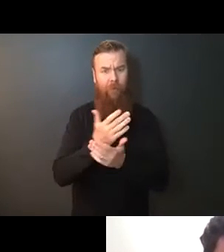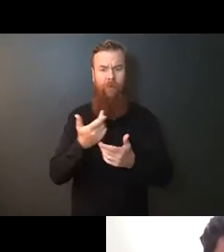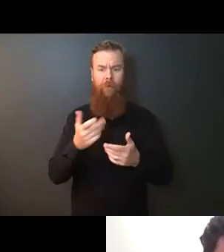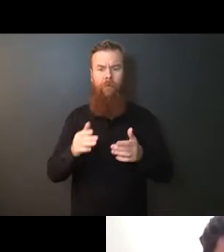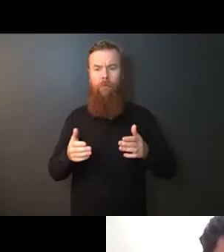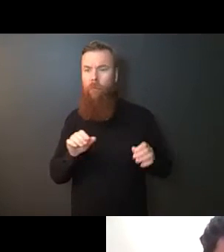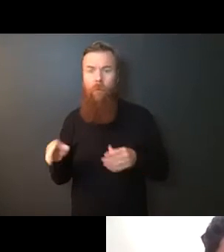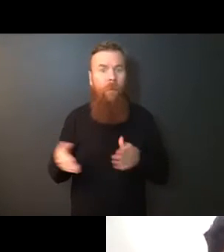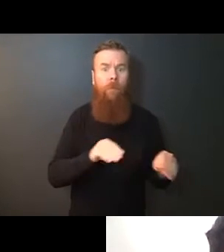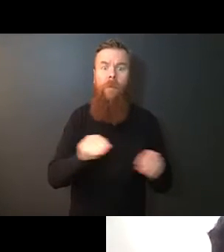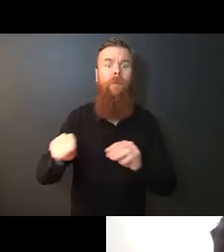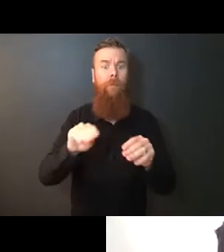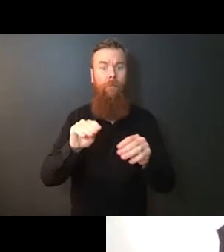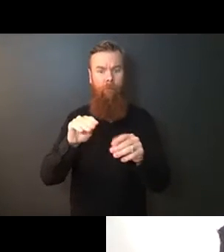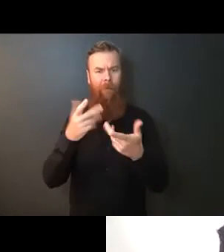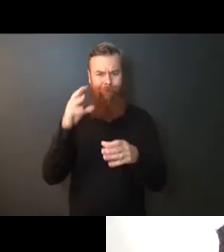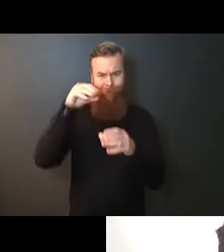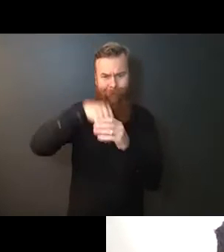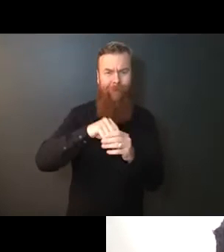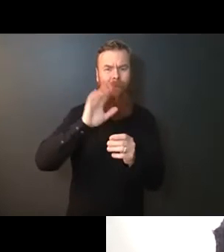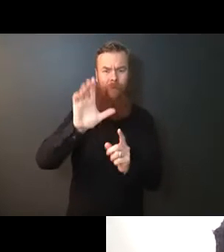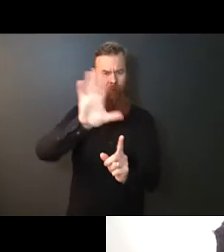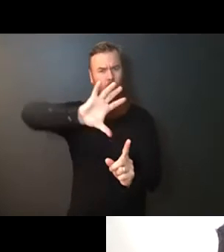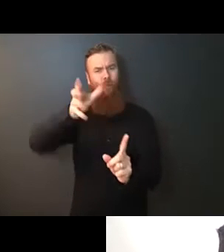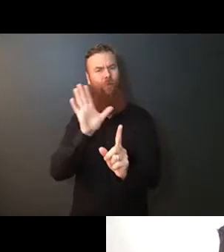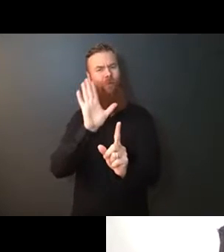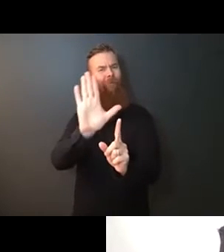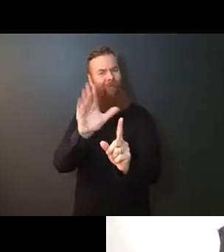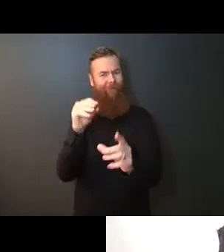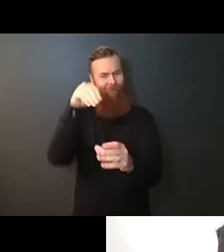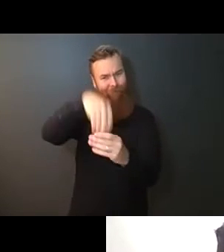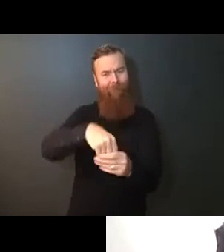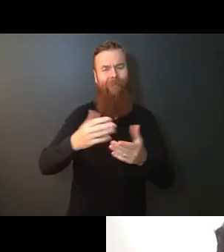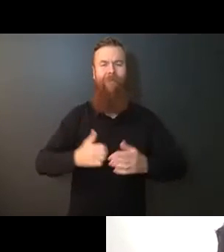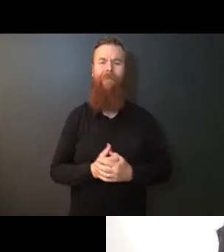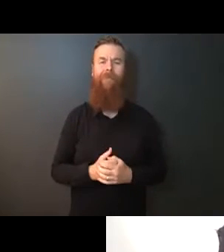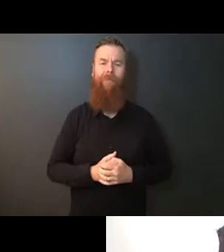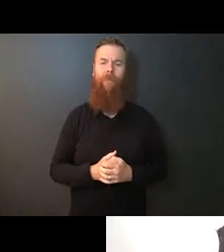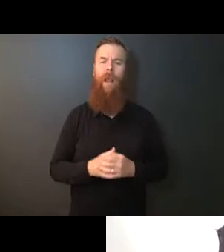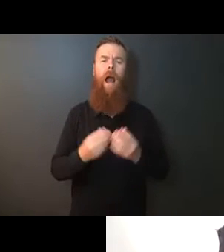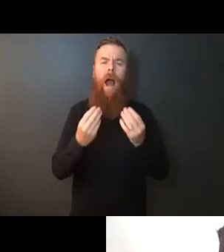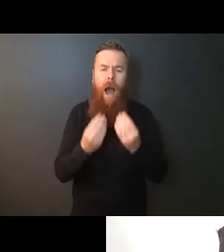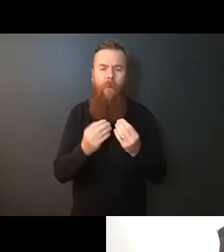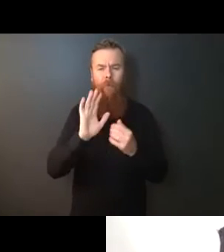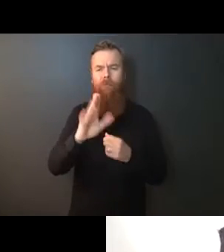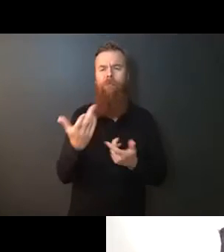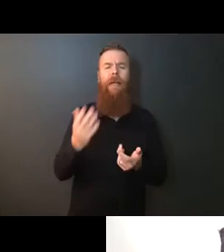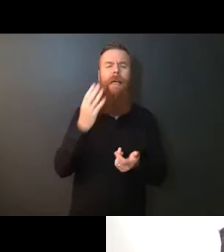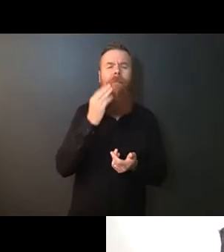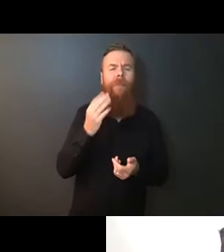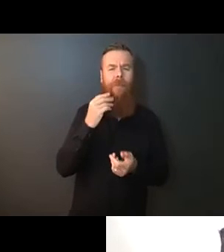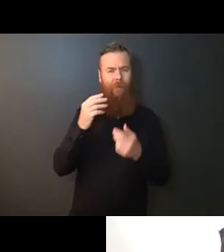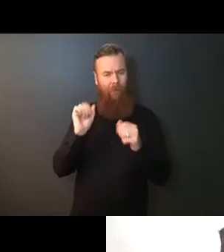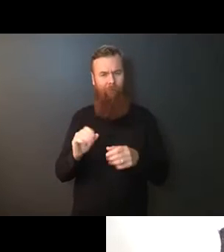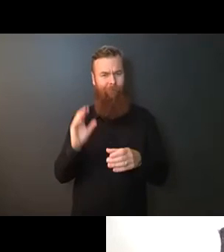your countries, how you got to know the bridge mechanism that's of IDA. If you could talk about your